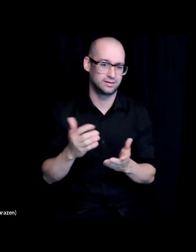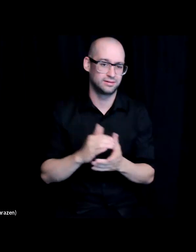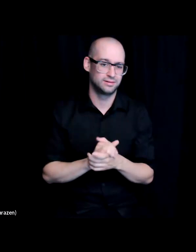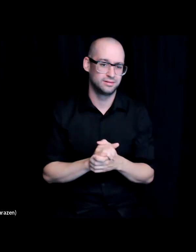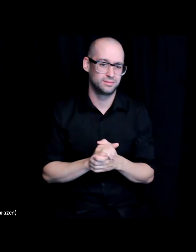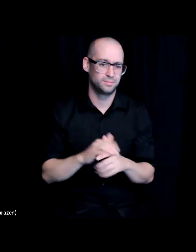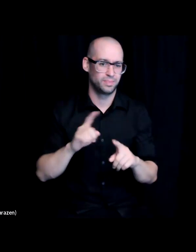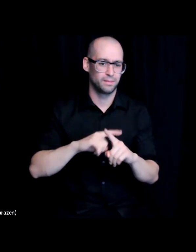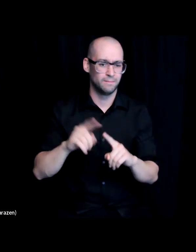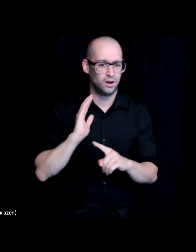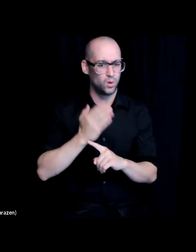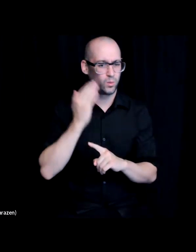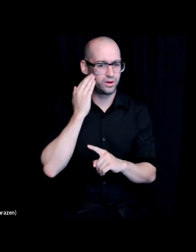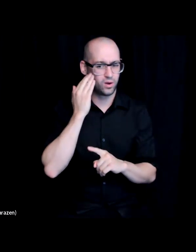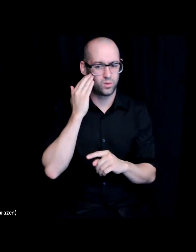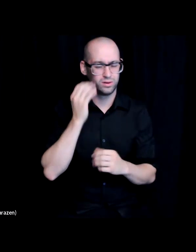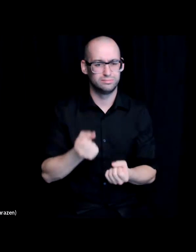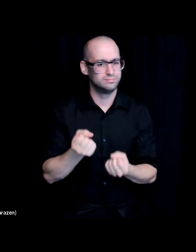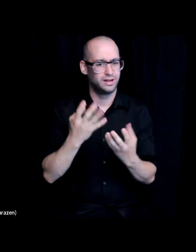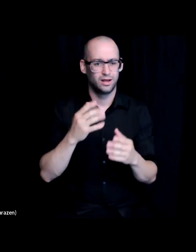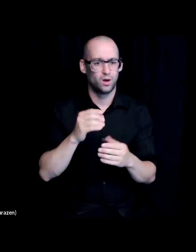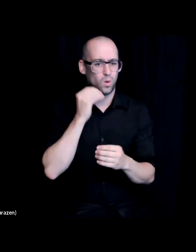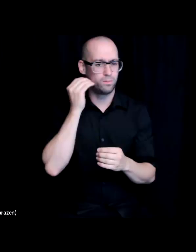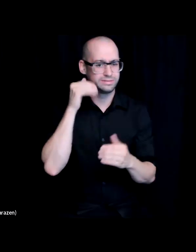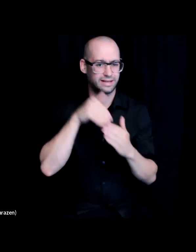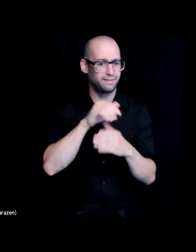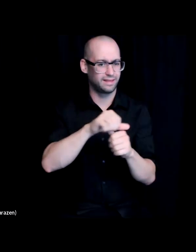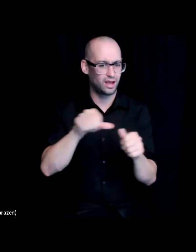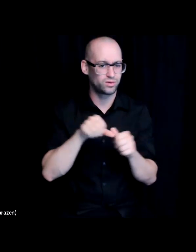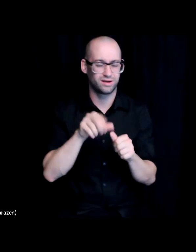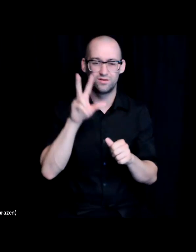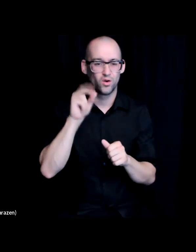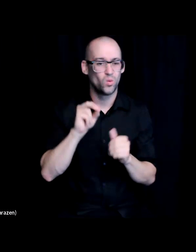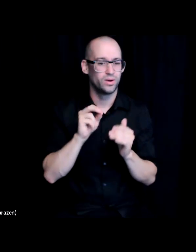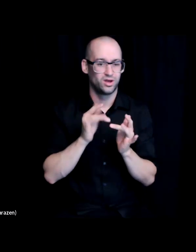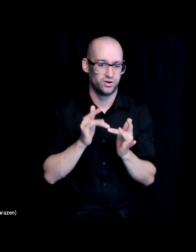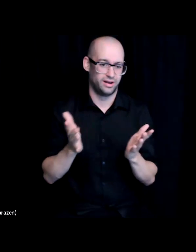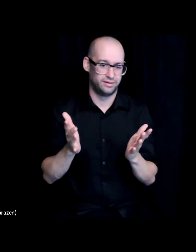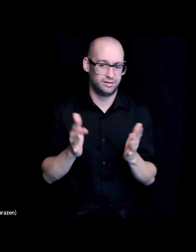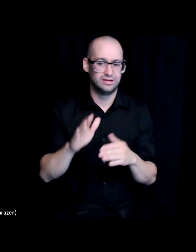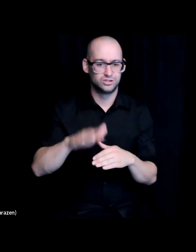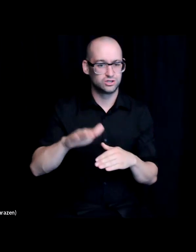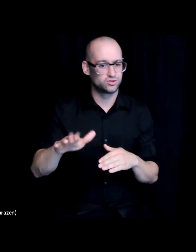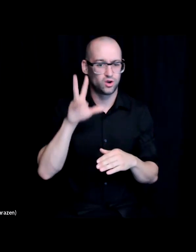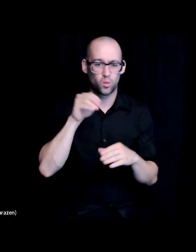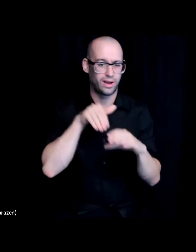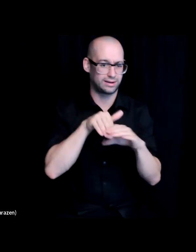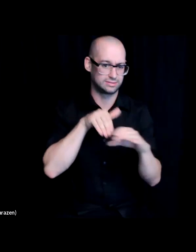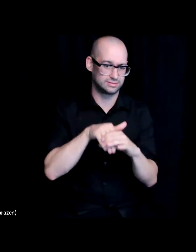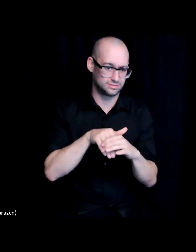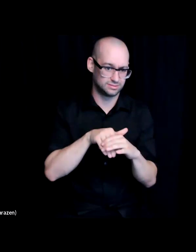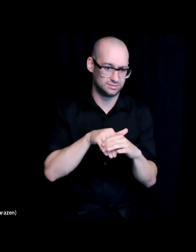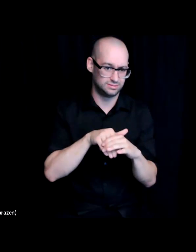But we know that many of the homes in the region have no internet. Their children have no access.